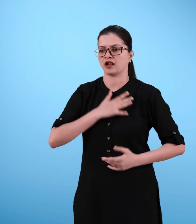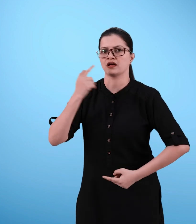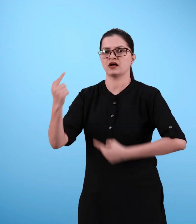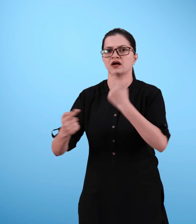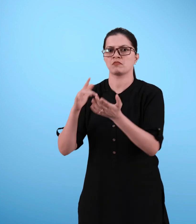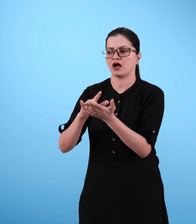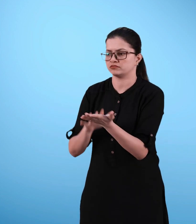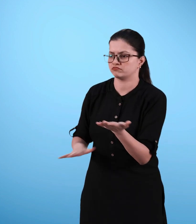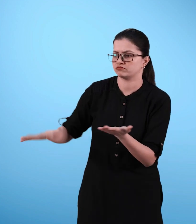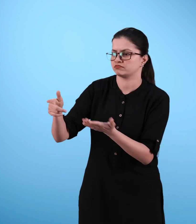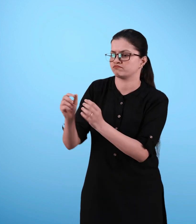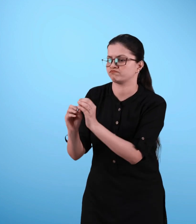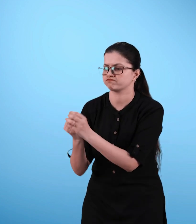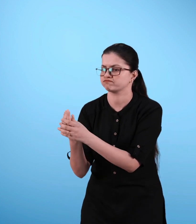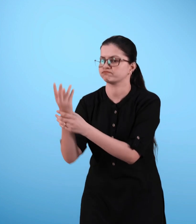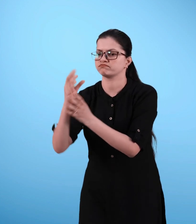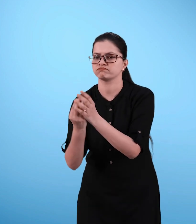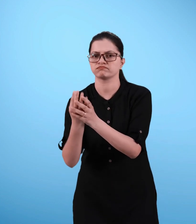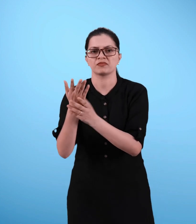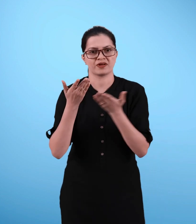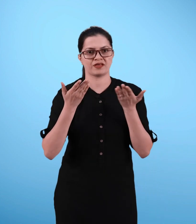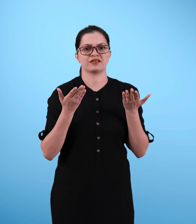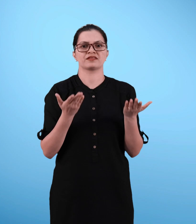Cotton plants are usually grown at places Stop.